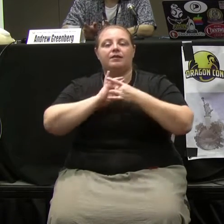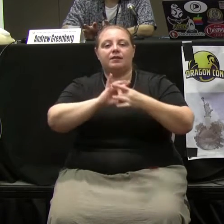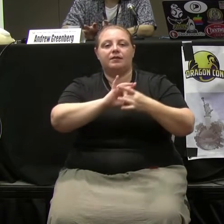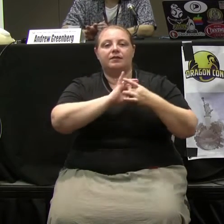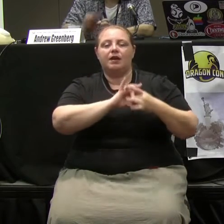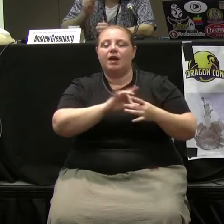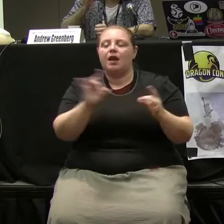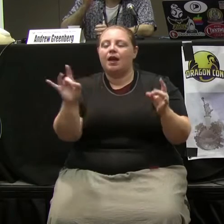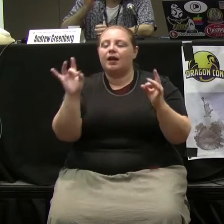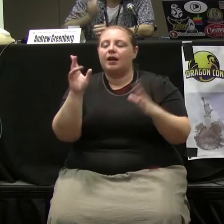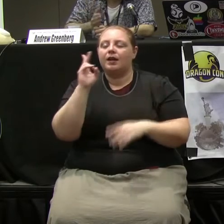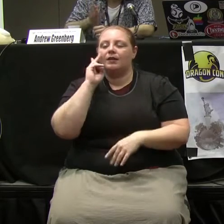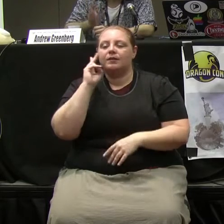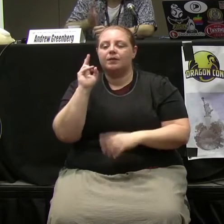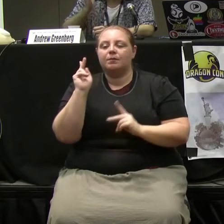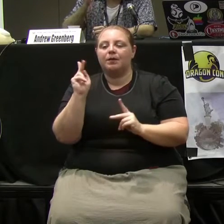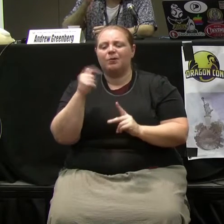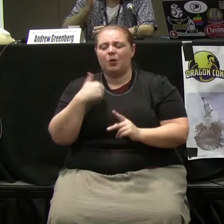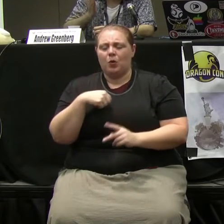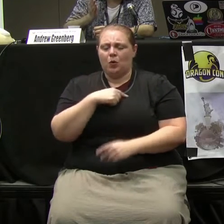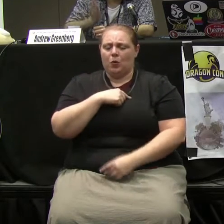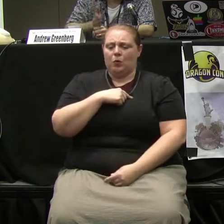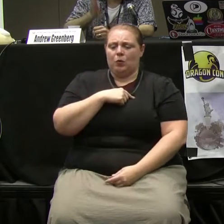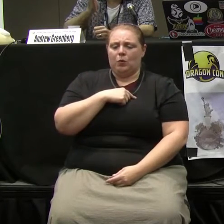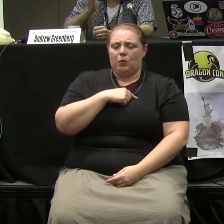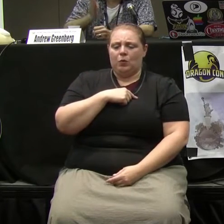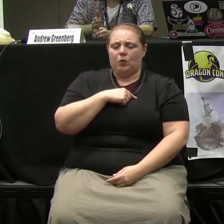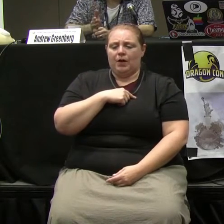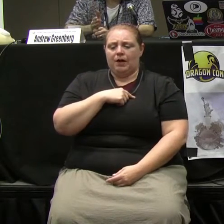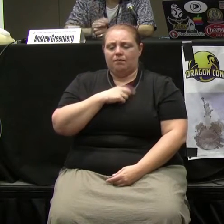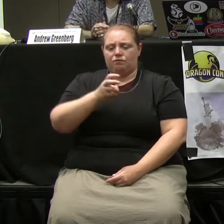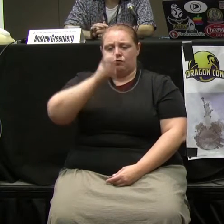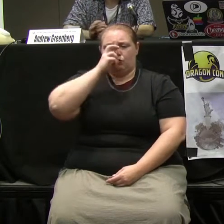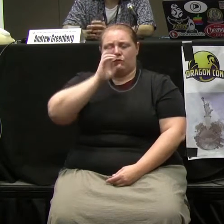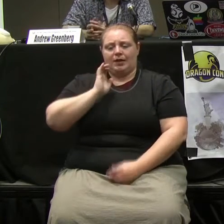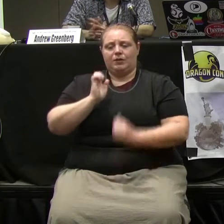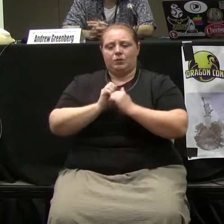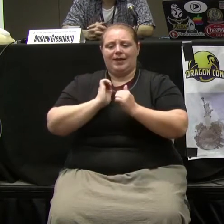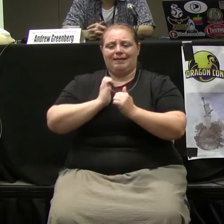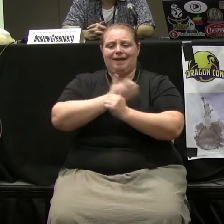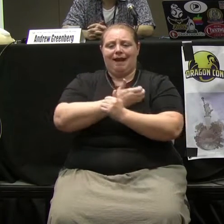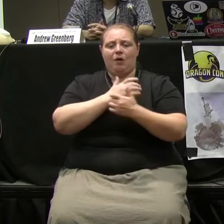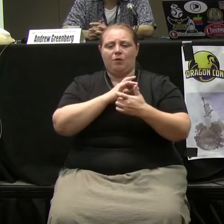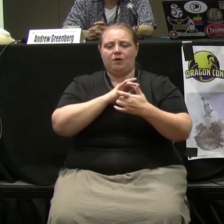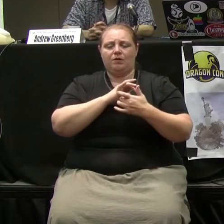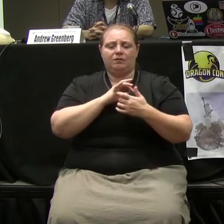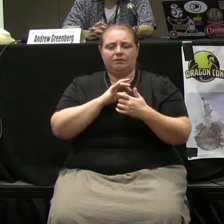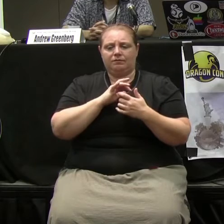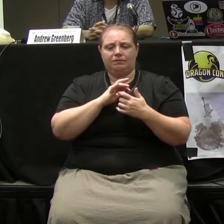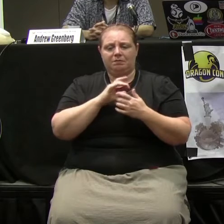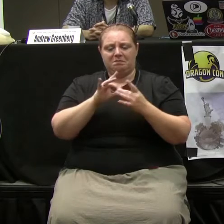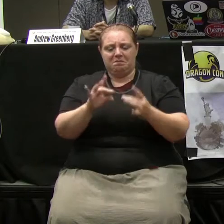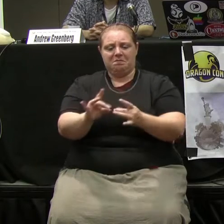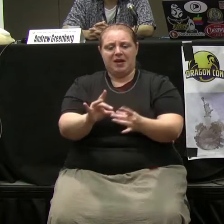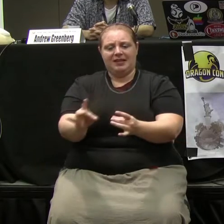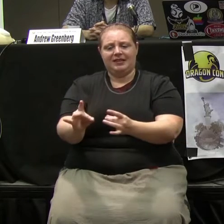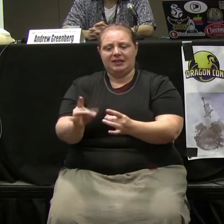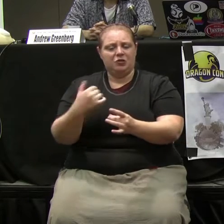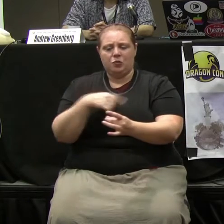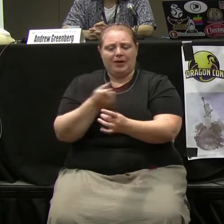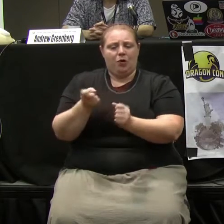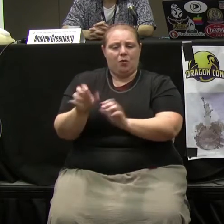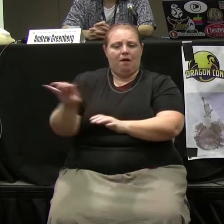hate when I see people who say, we're very hardcore in our message, we're not going to bring other folks into it. I don't find them very effective. I find